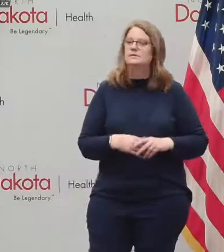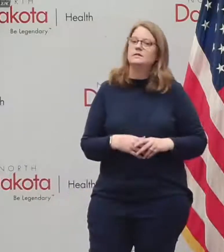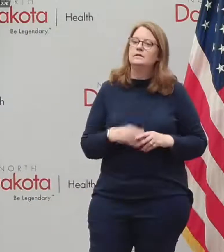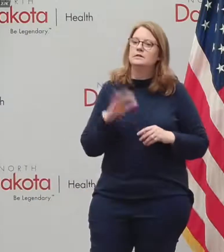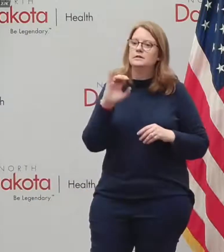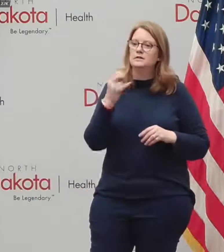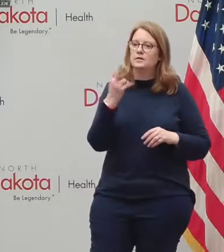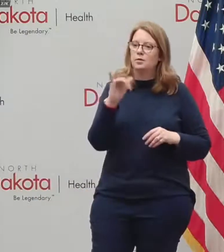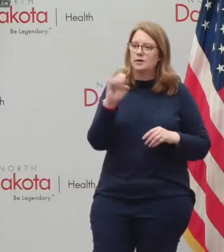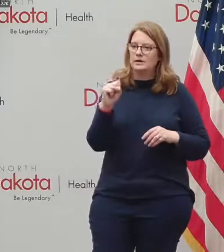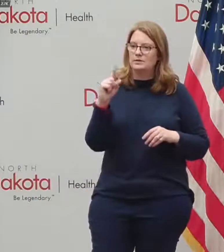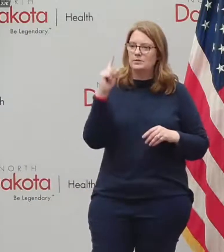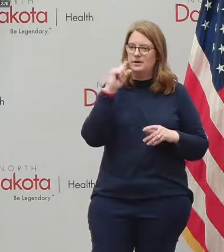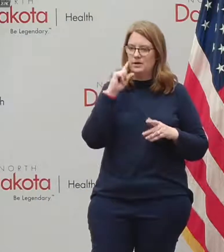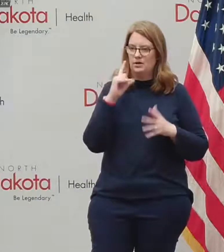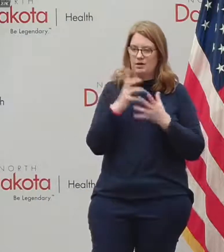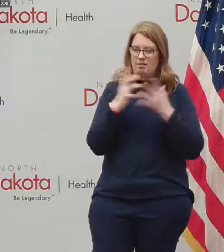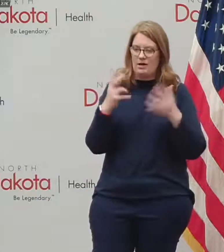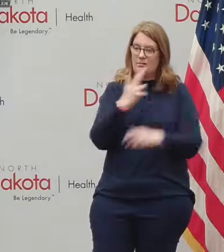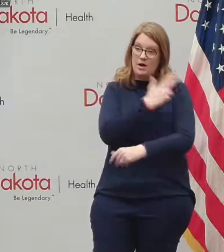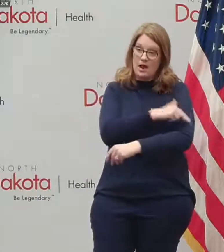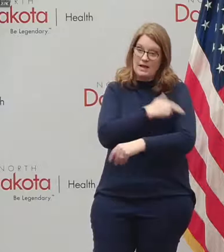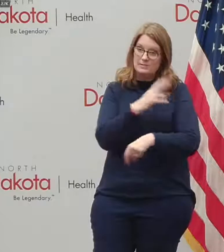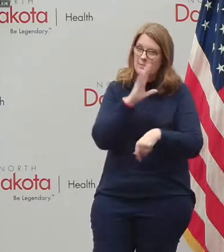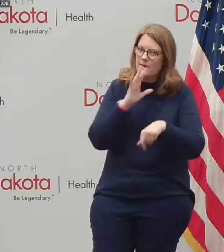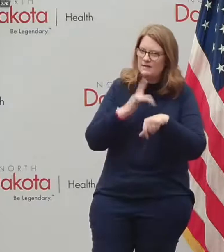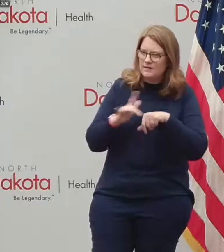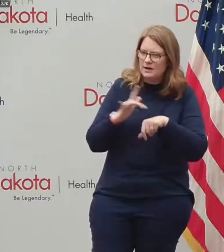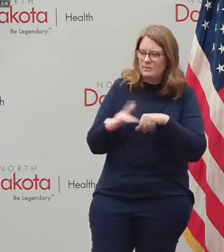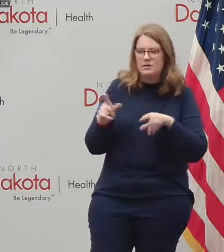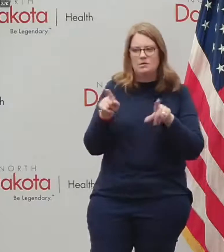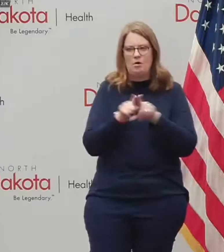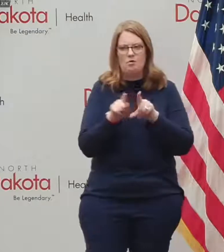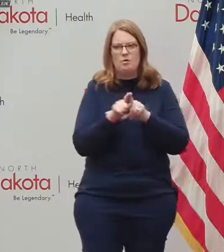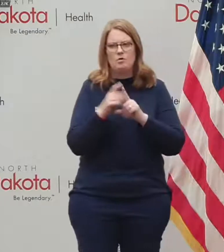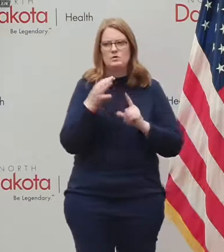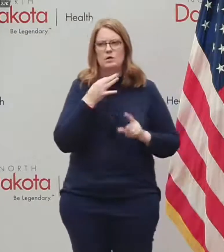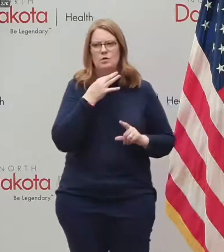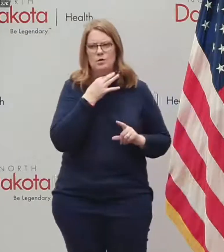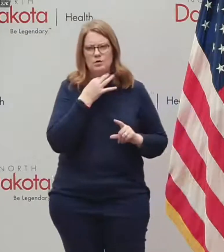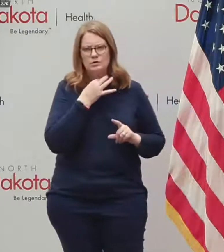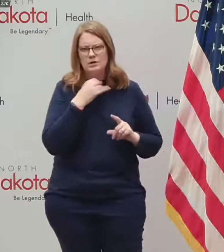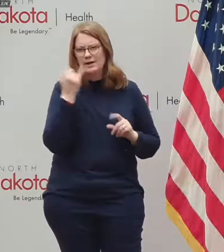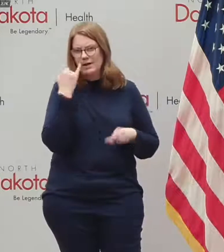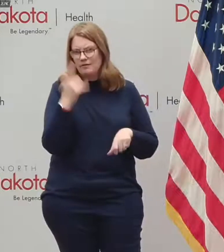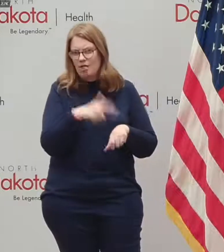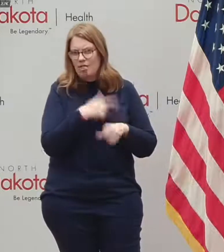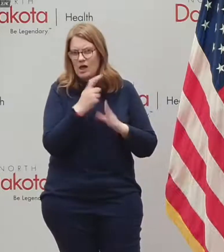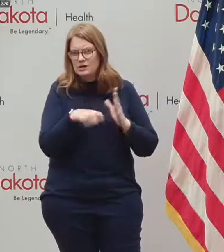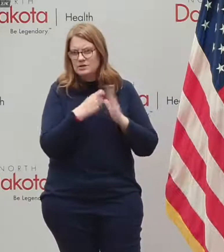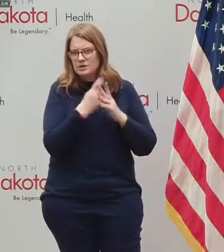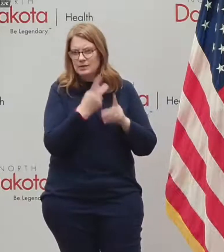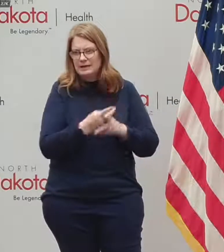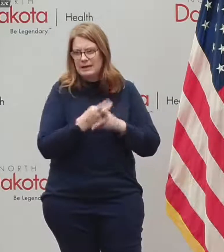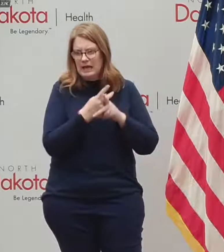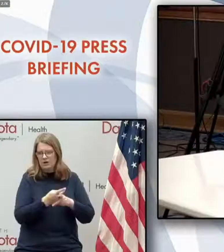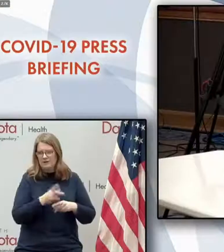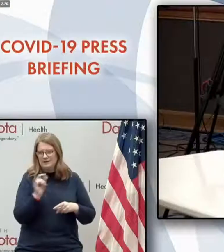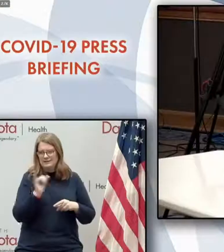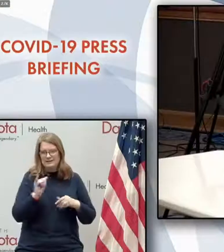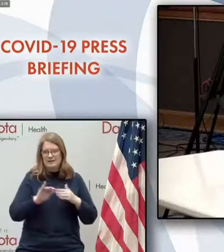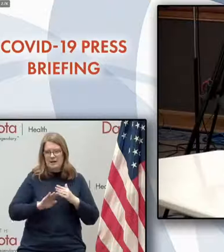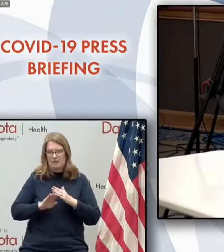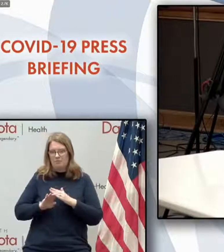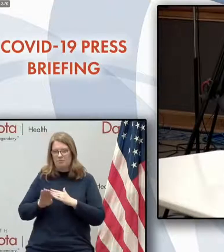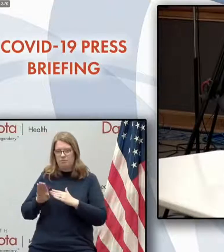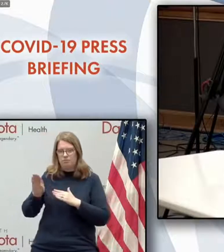Chris, we've been hearing a lot about the hospital capacity today, but I was also curious if long-term care is also on that same trend line